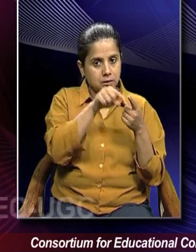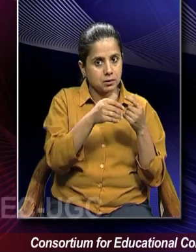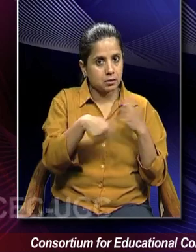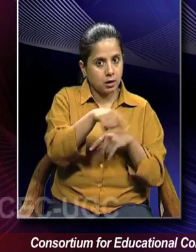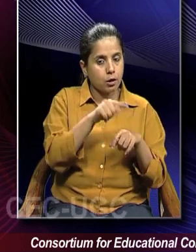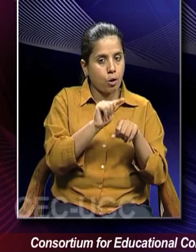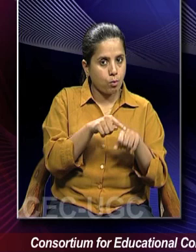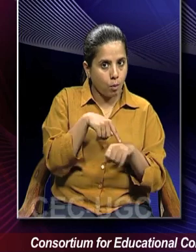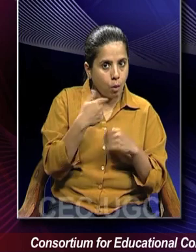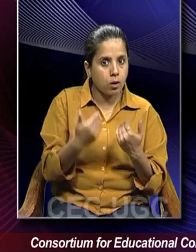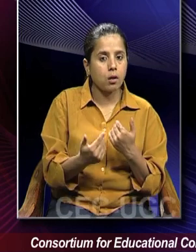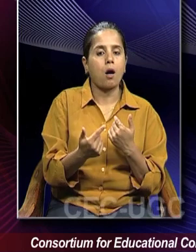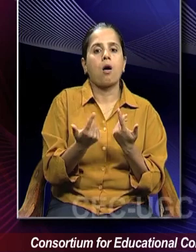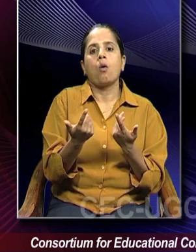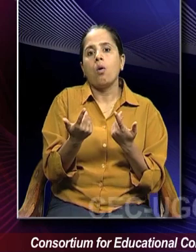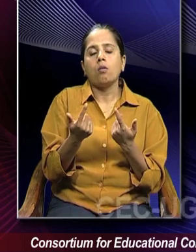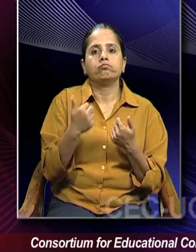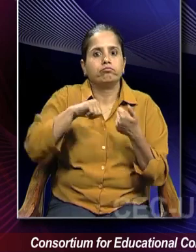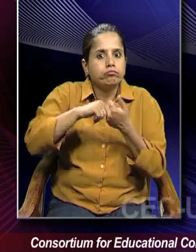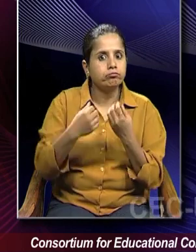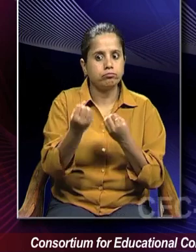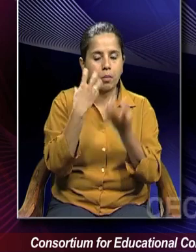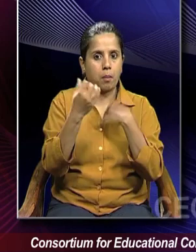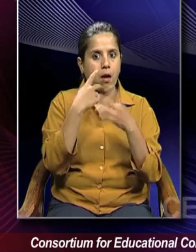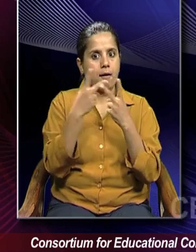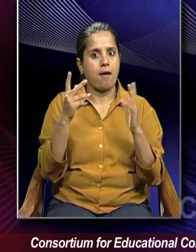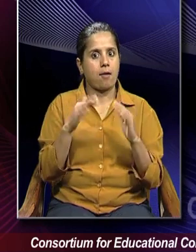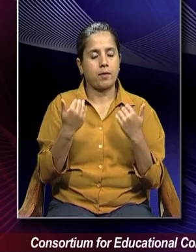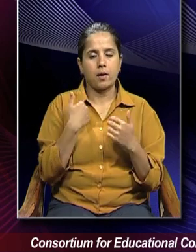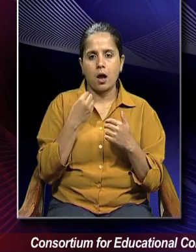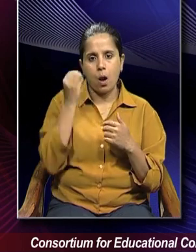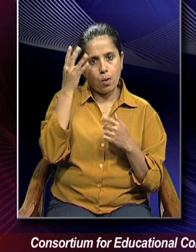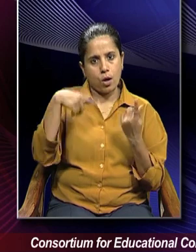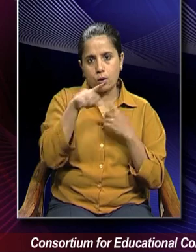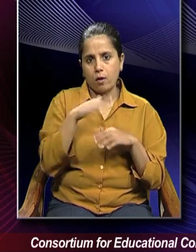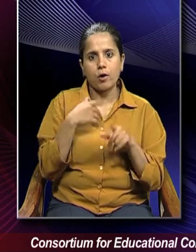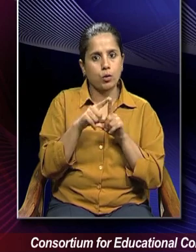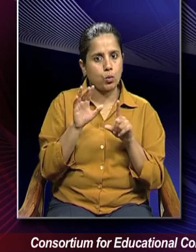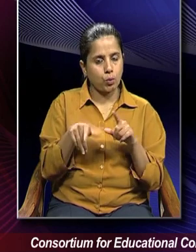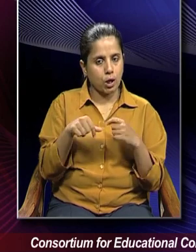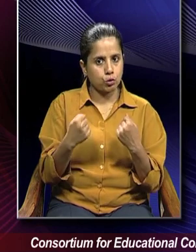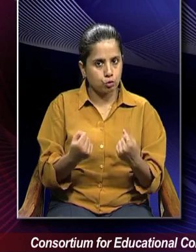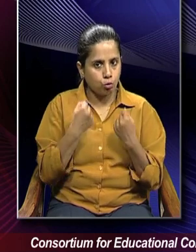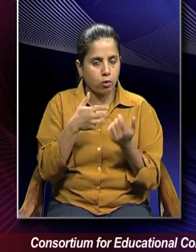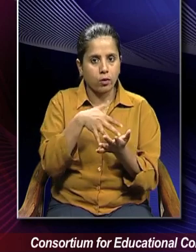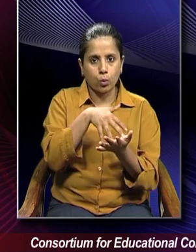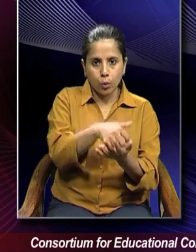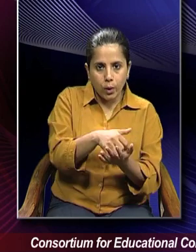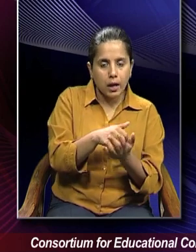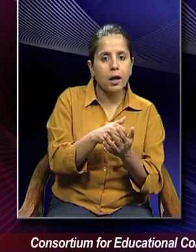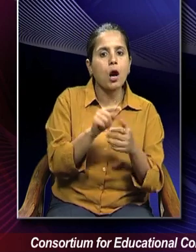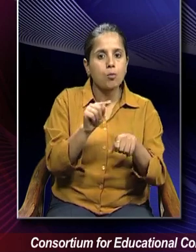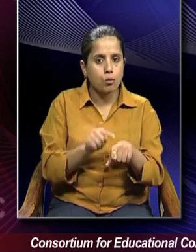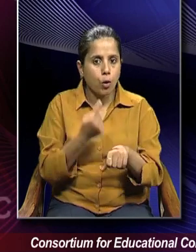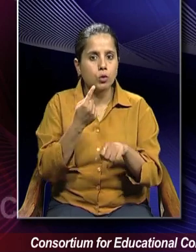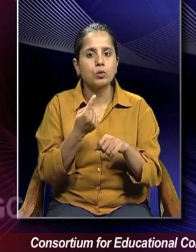opportunities and threats are coming to us. As against SWOT, wherein we were doing strength, weaknesses,